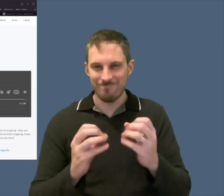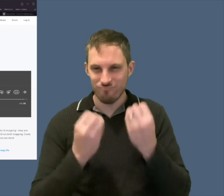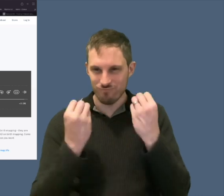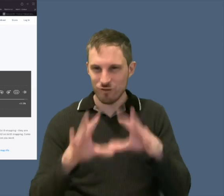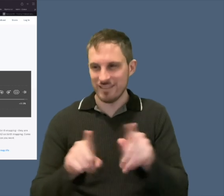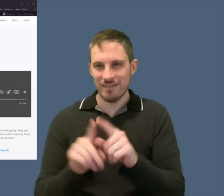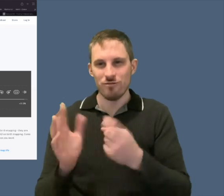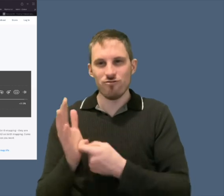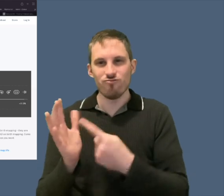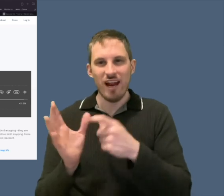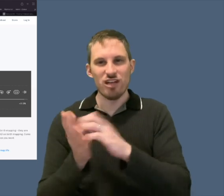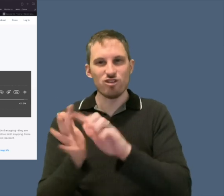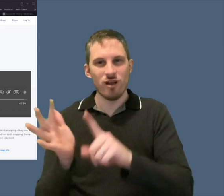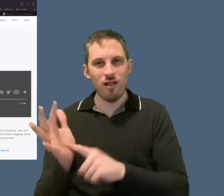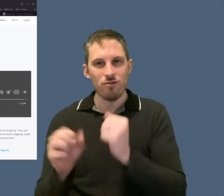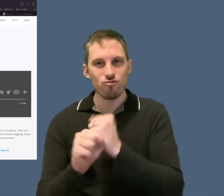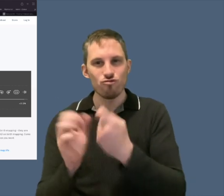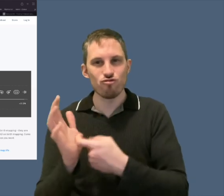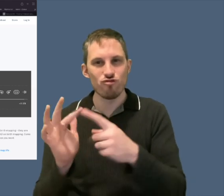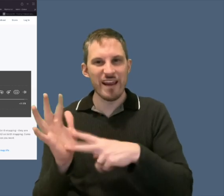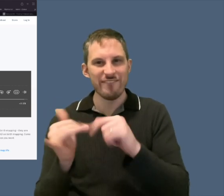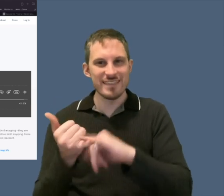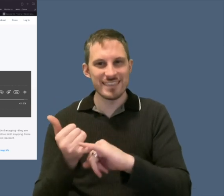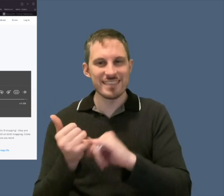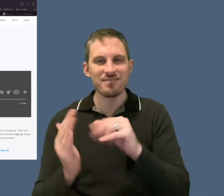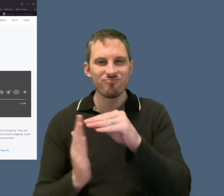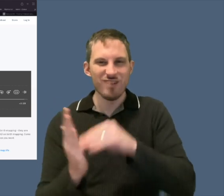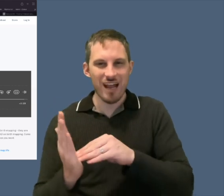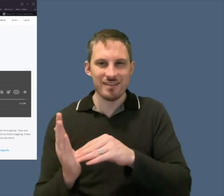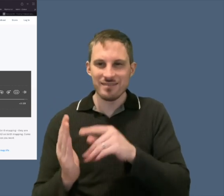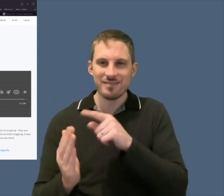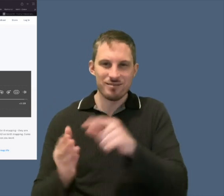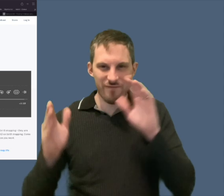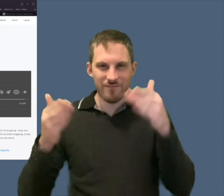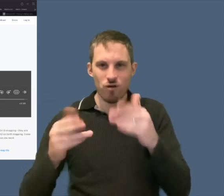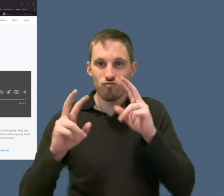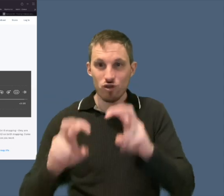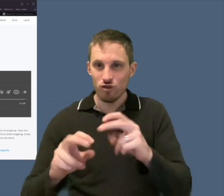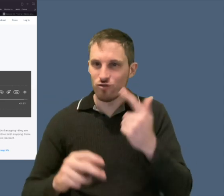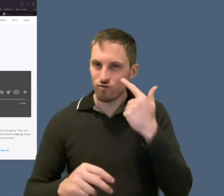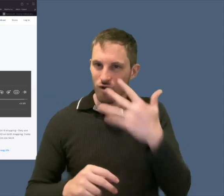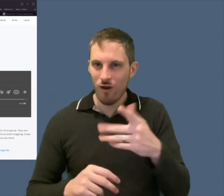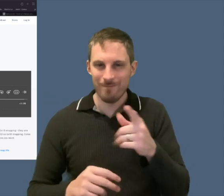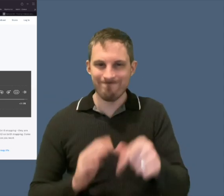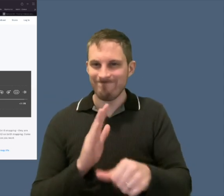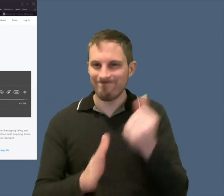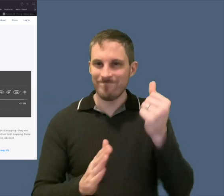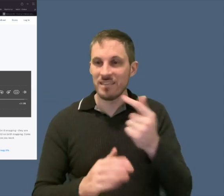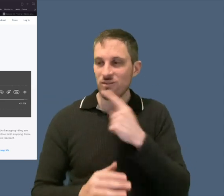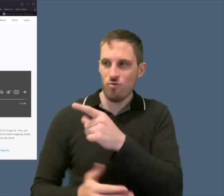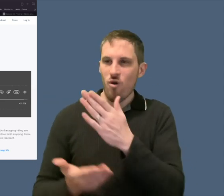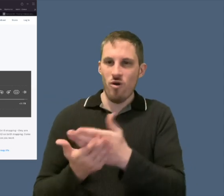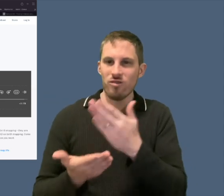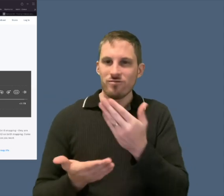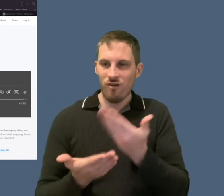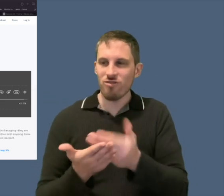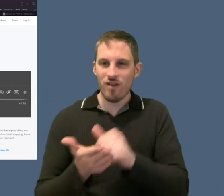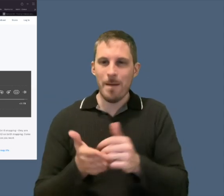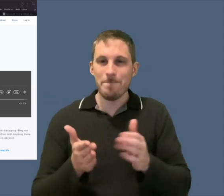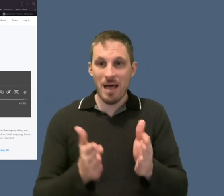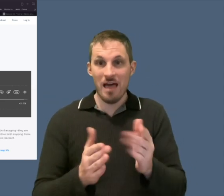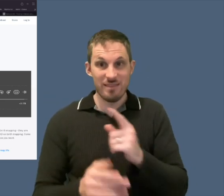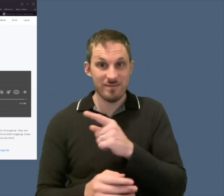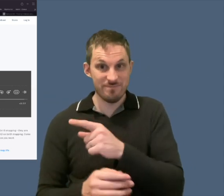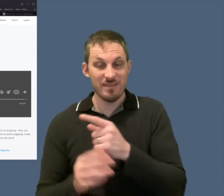And that was, a big focus of her research. So you are on the right path. That's right. And the